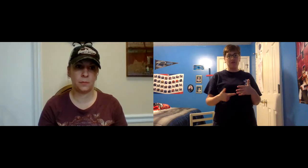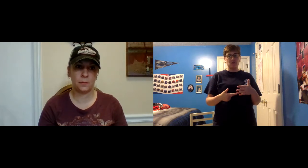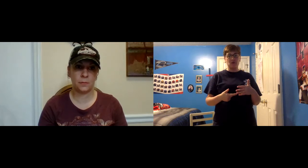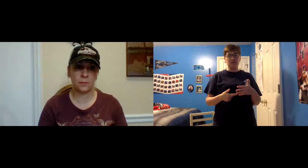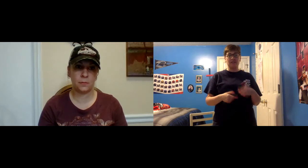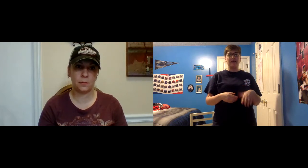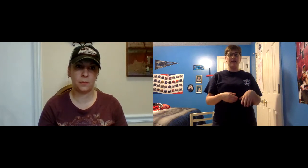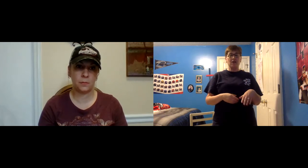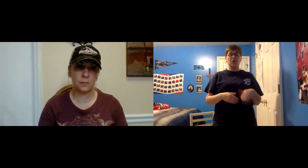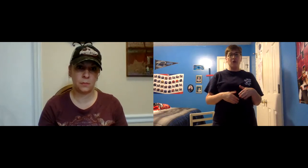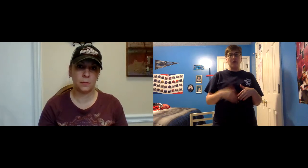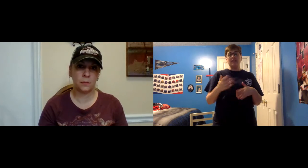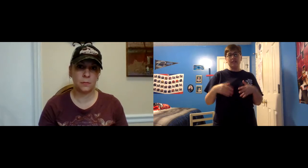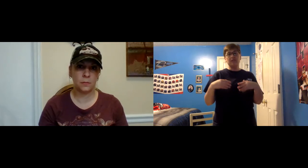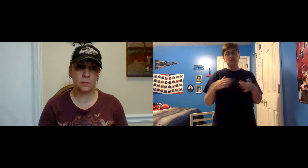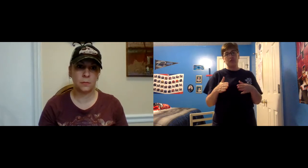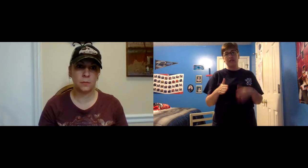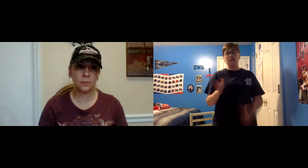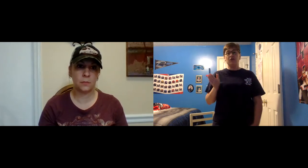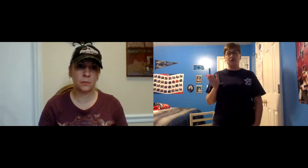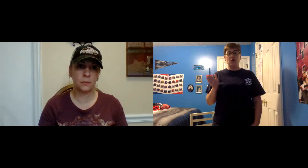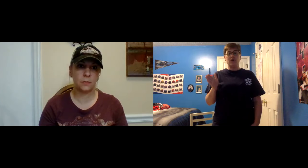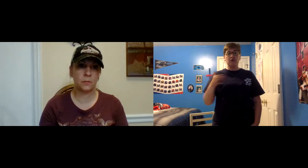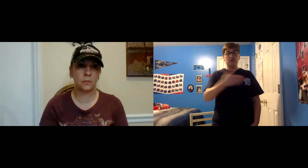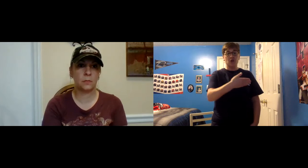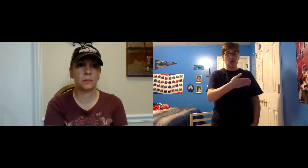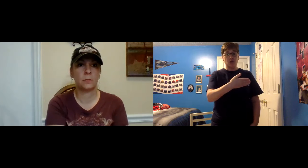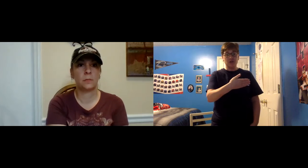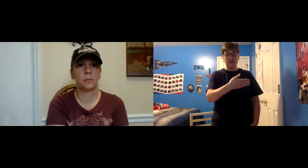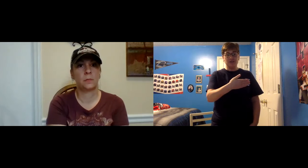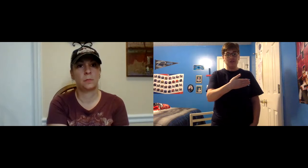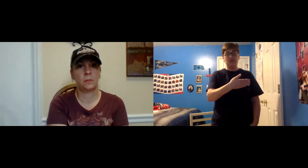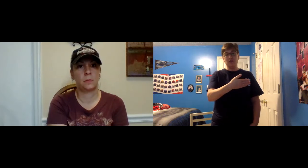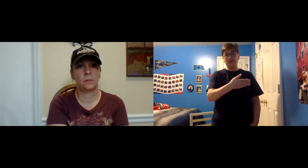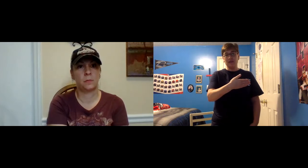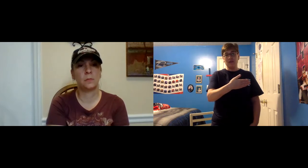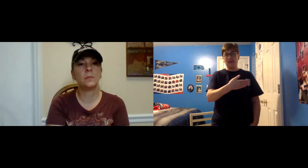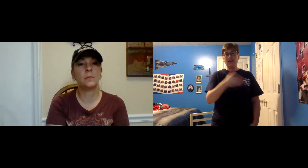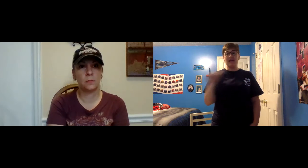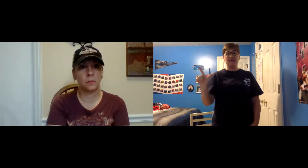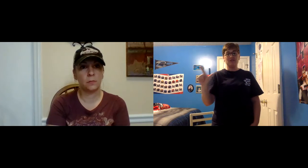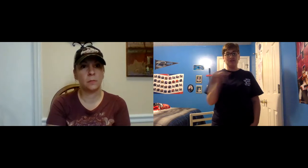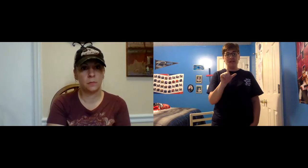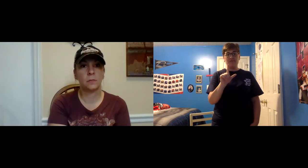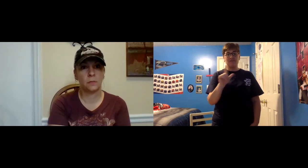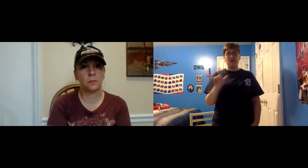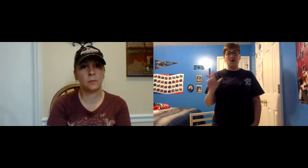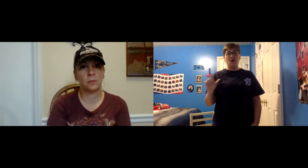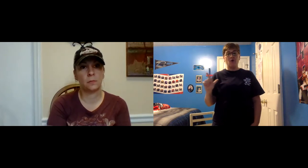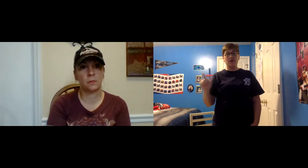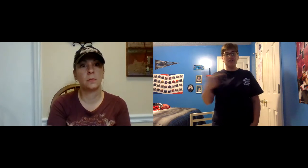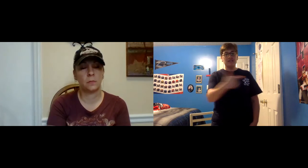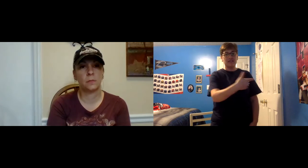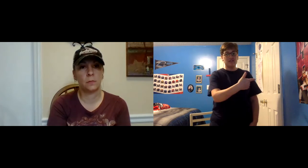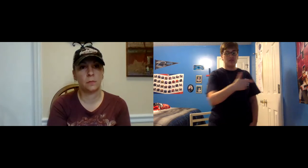of those words, like, you know, at the end of the street, you're going to turn. You could do it that way and then do left,